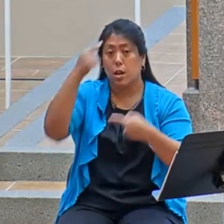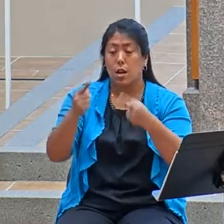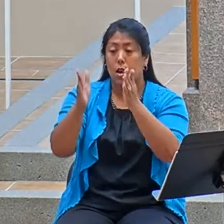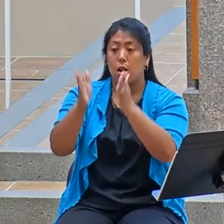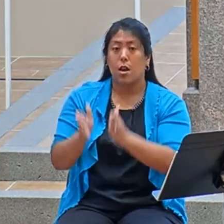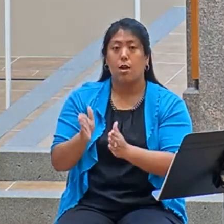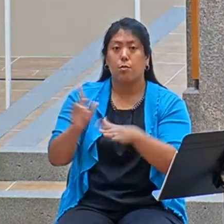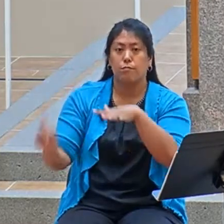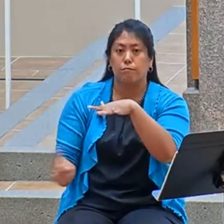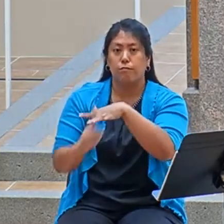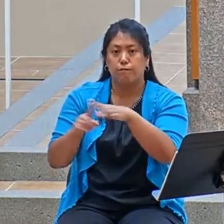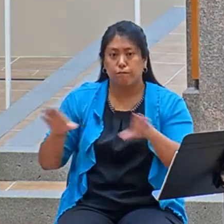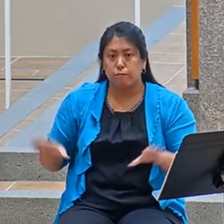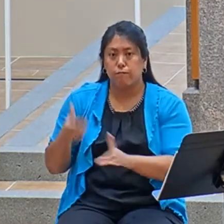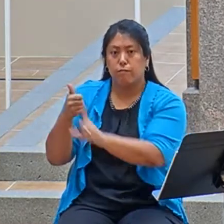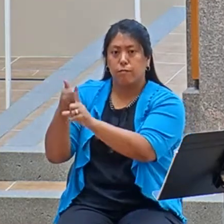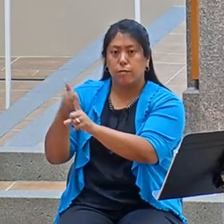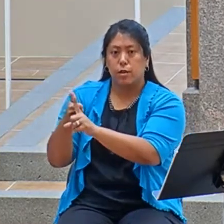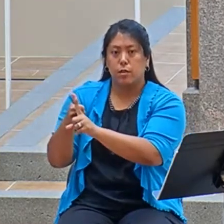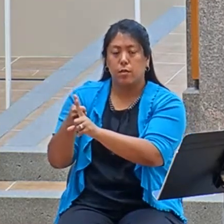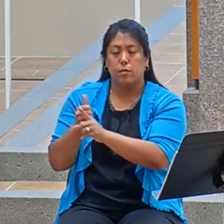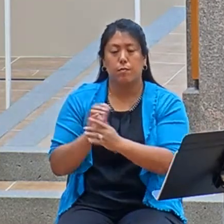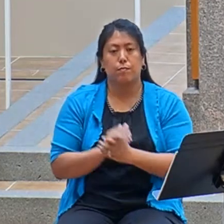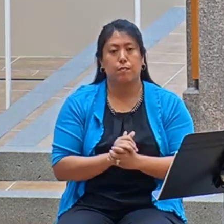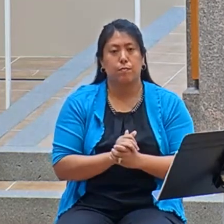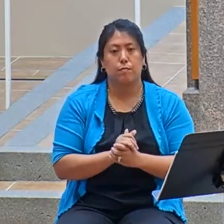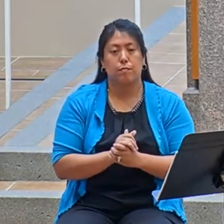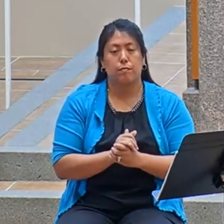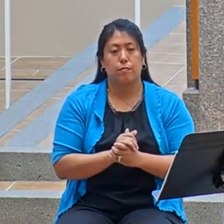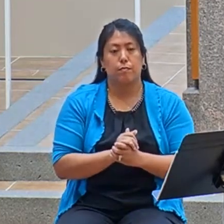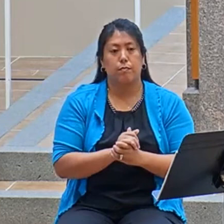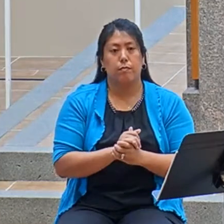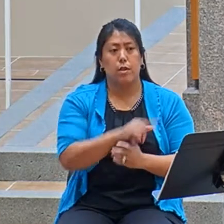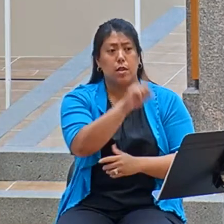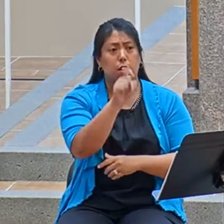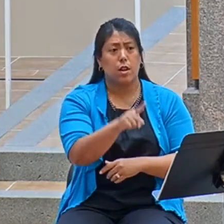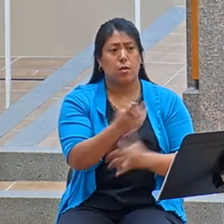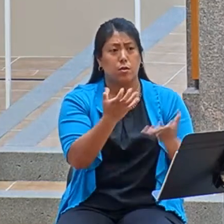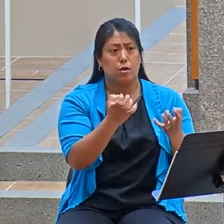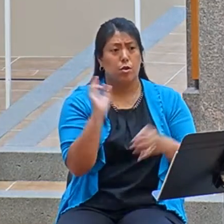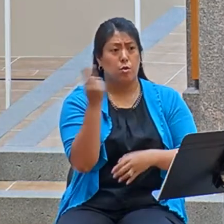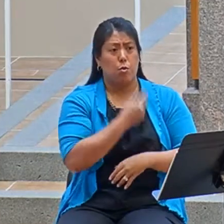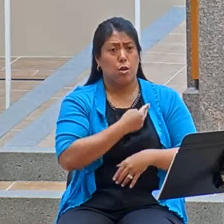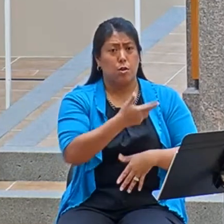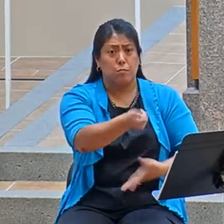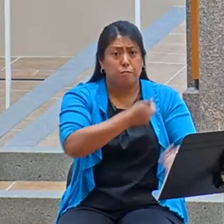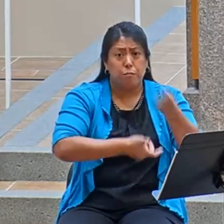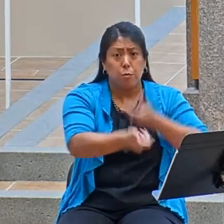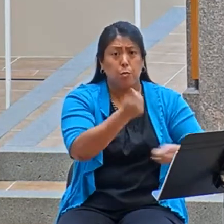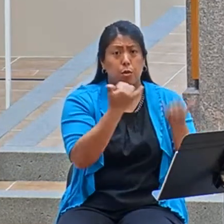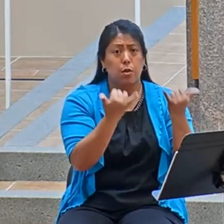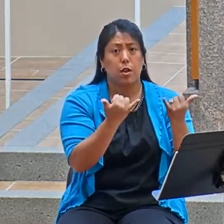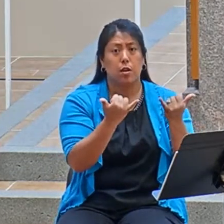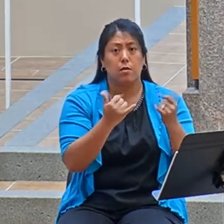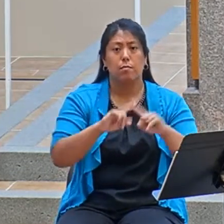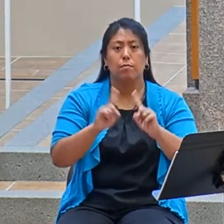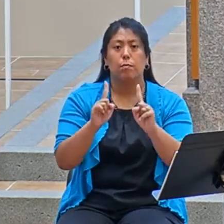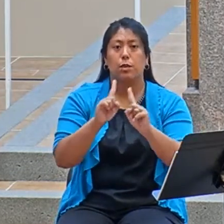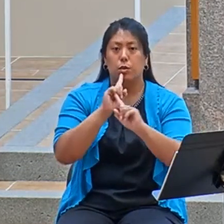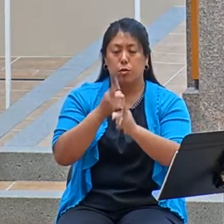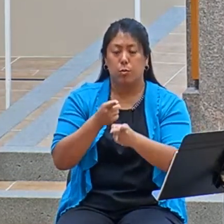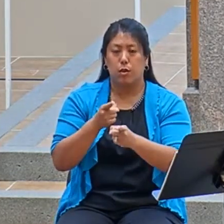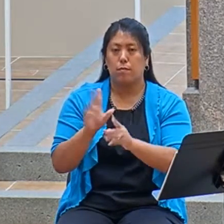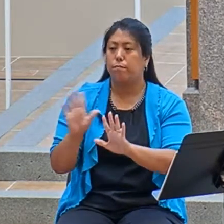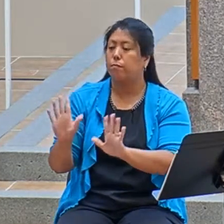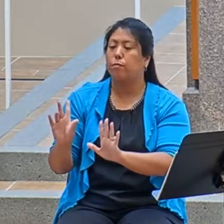done this.' His slaves said to him, 'Do you want us to go and pull them up?' He replied,